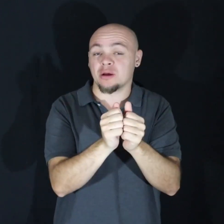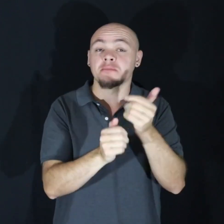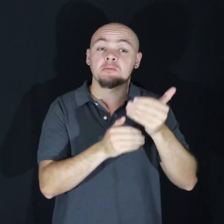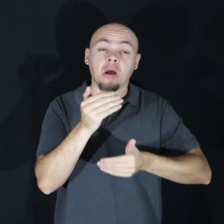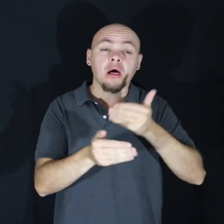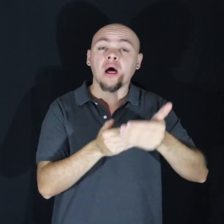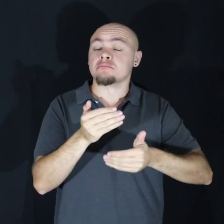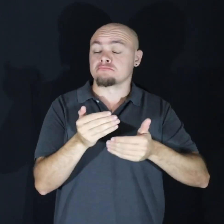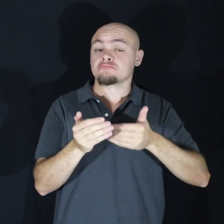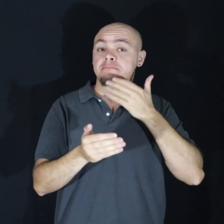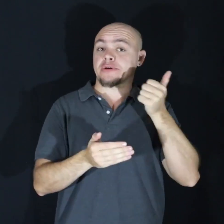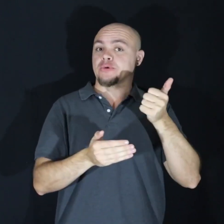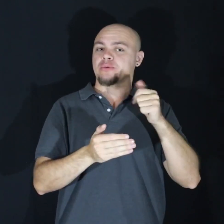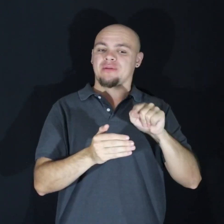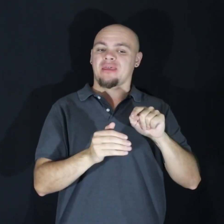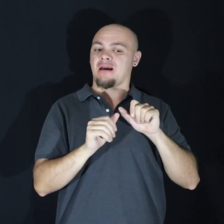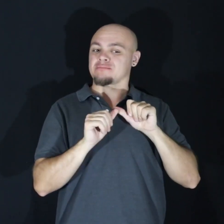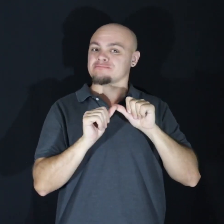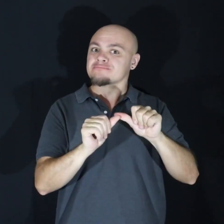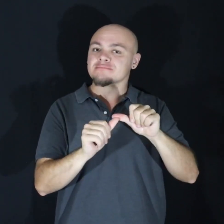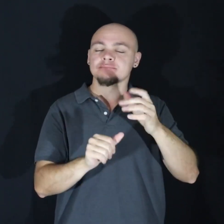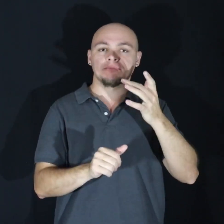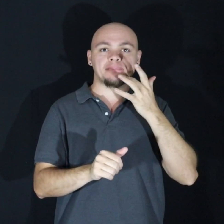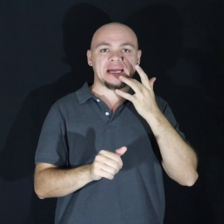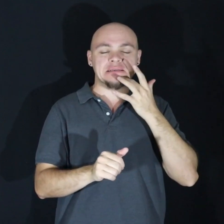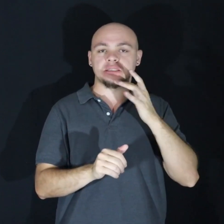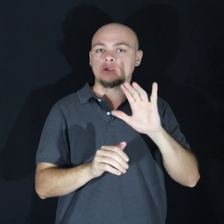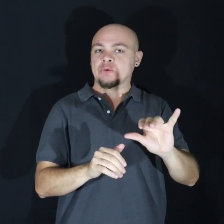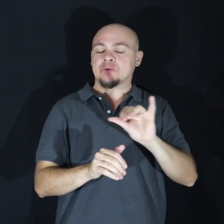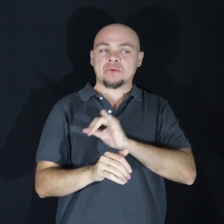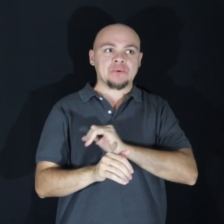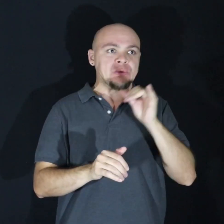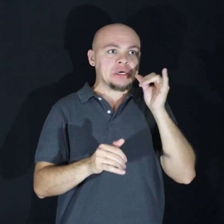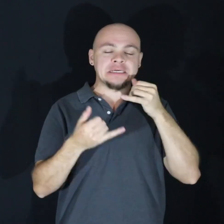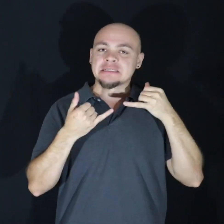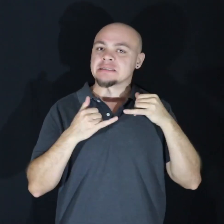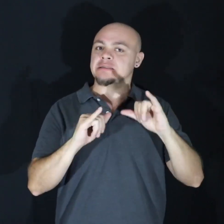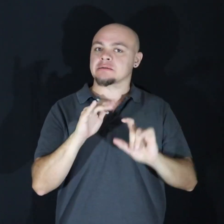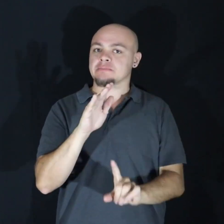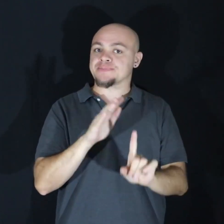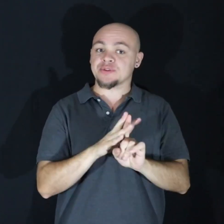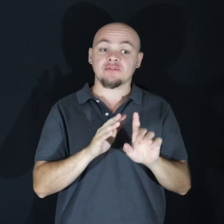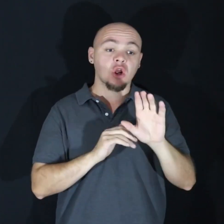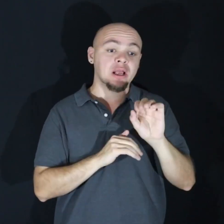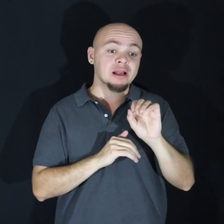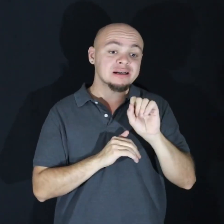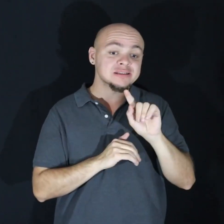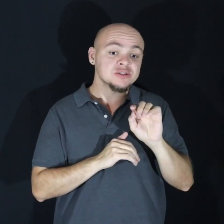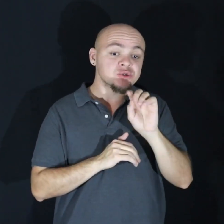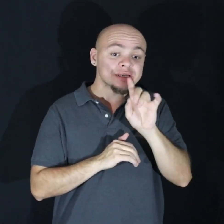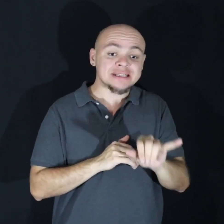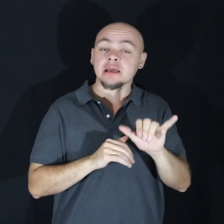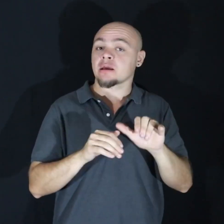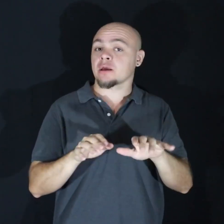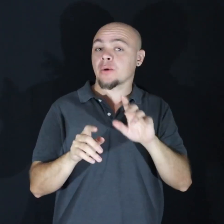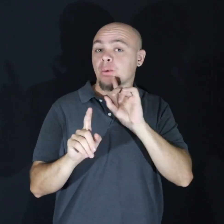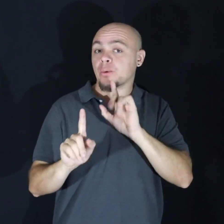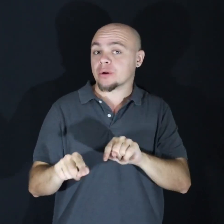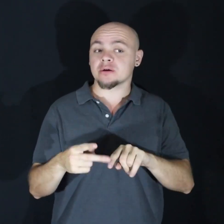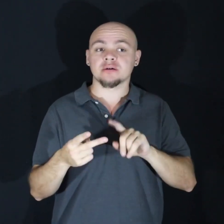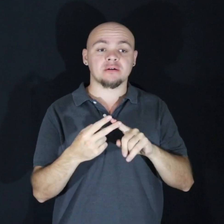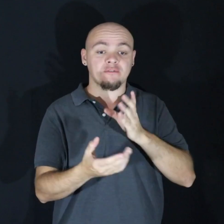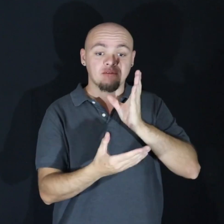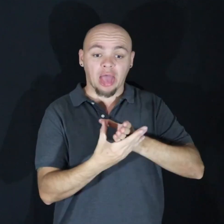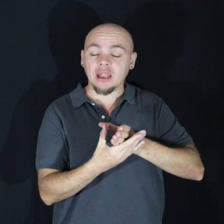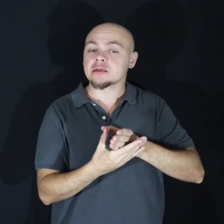made, this long-standing bias against fathers still occurs in the enforcement of custody orders, in child support rulings, and